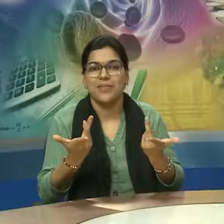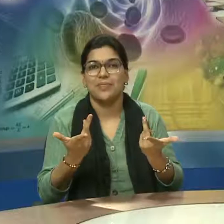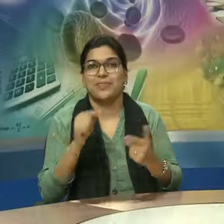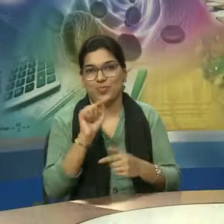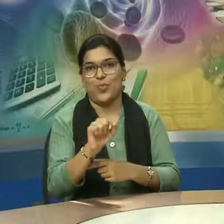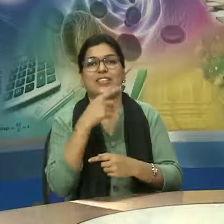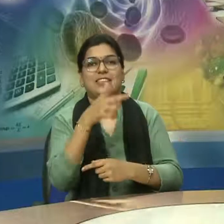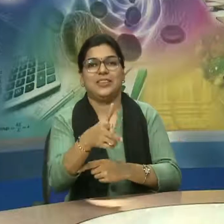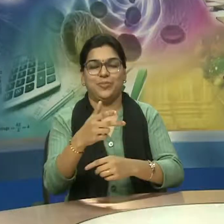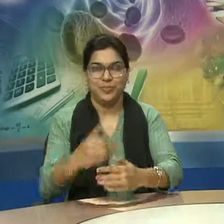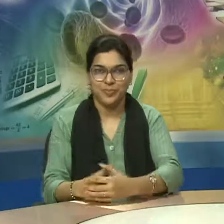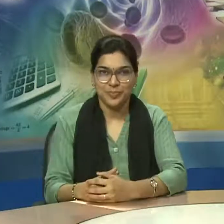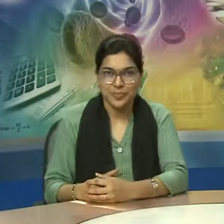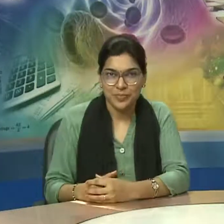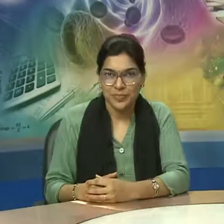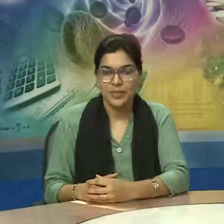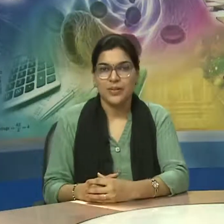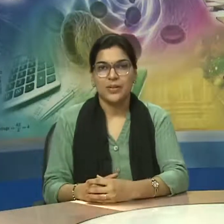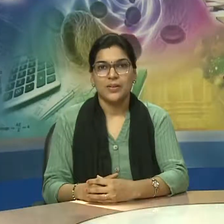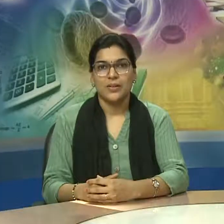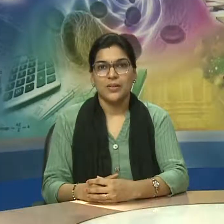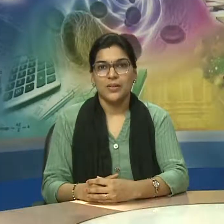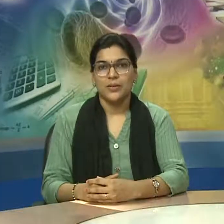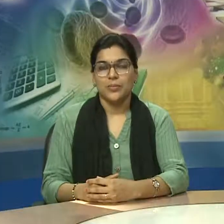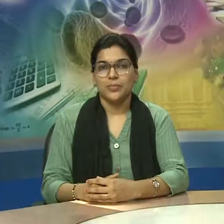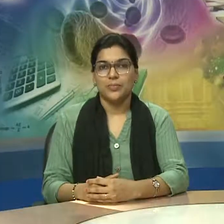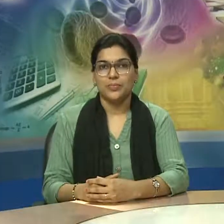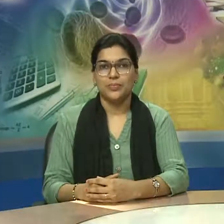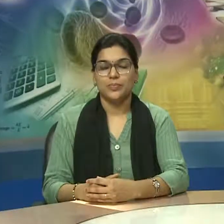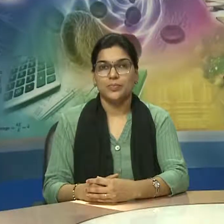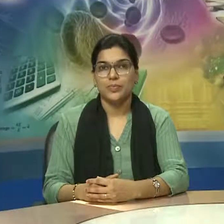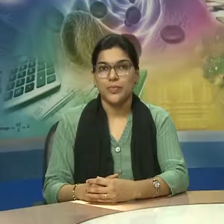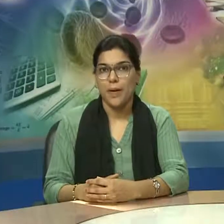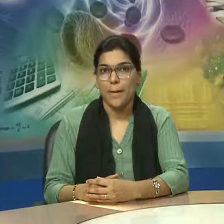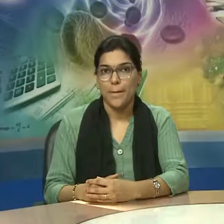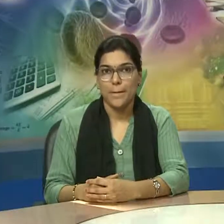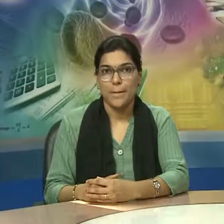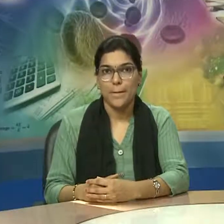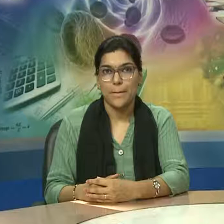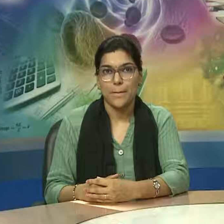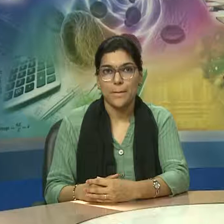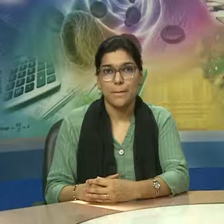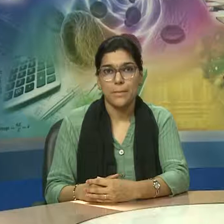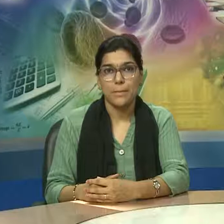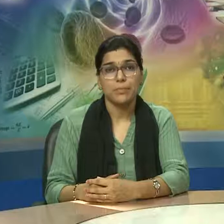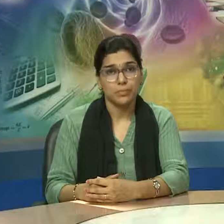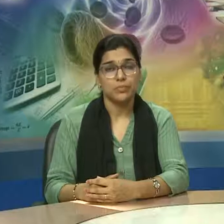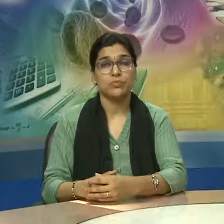you were too busy and did not think about what you say?